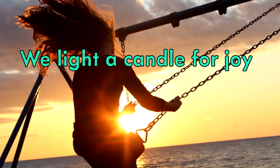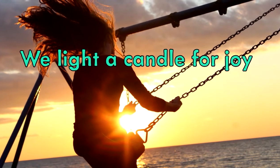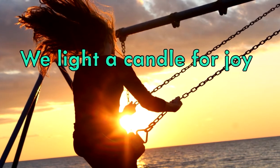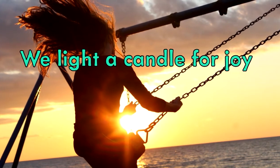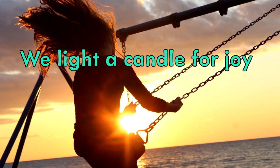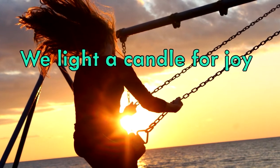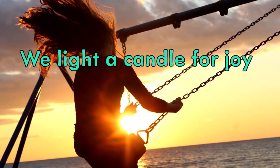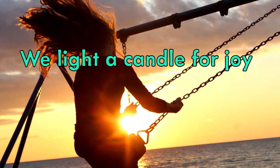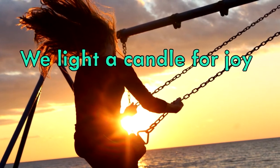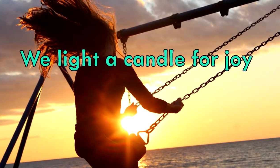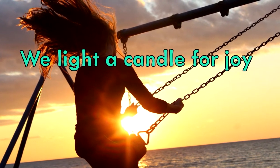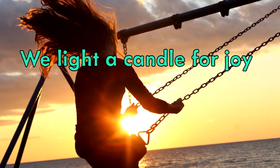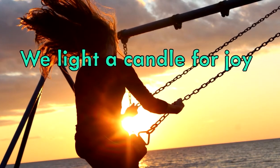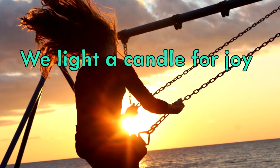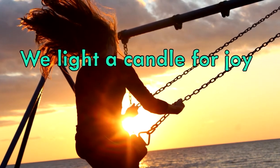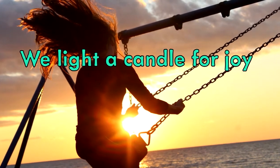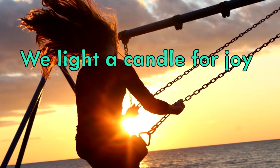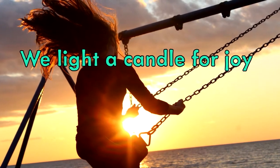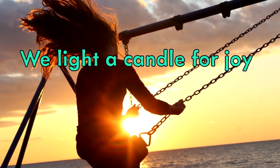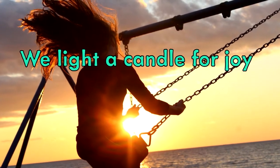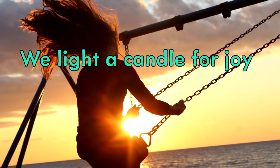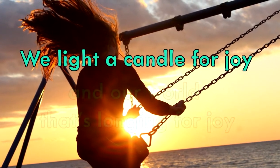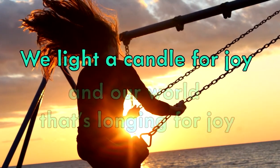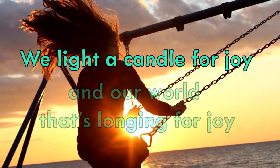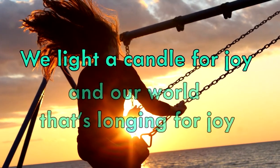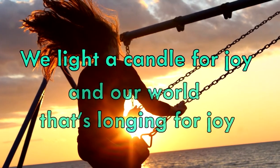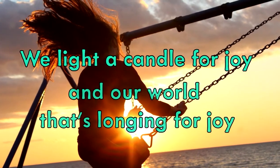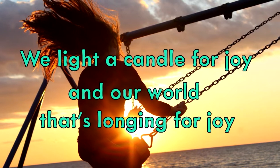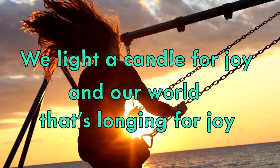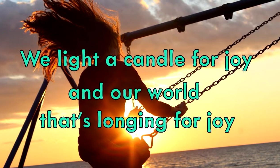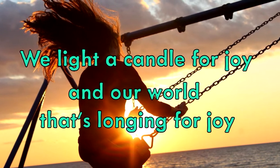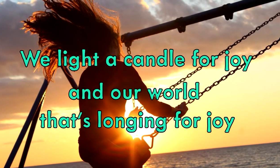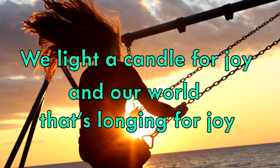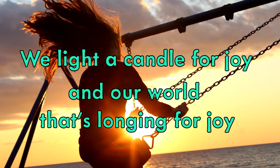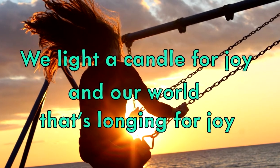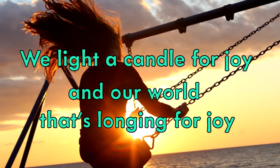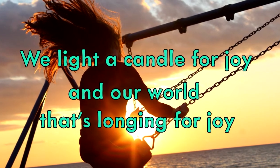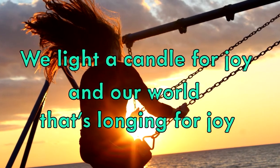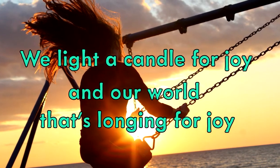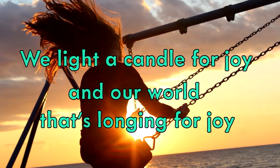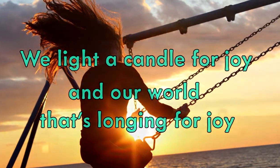Joy and our world that's